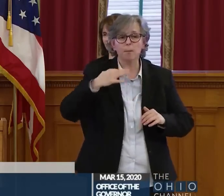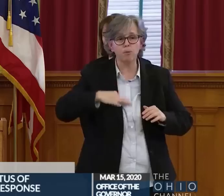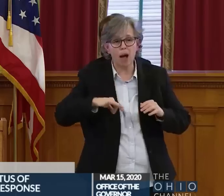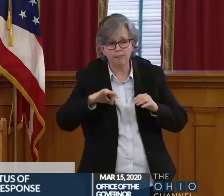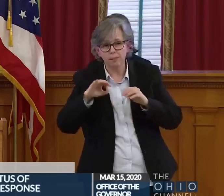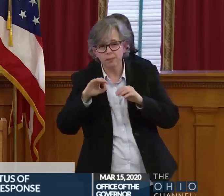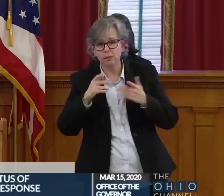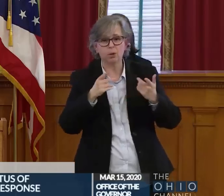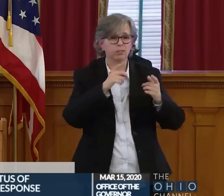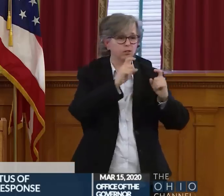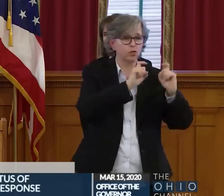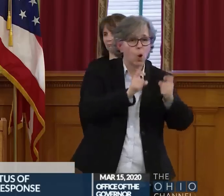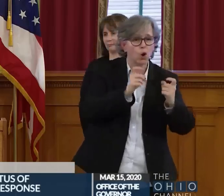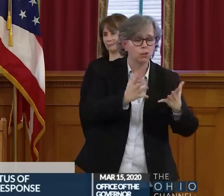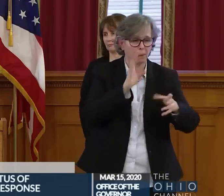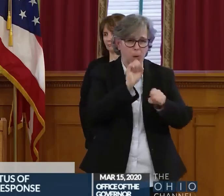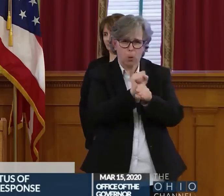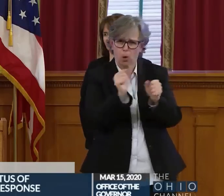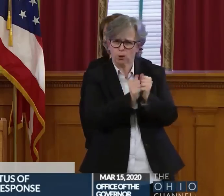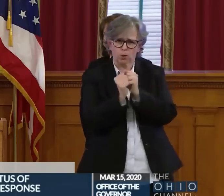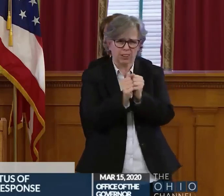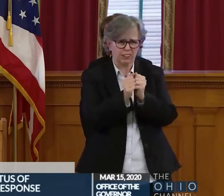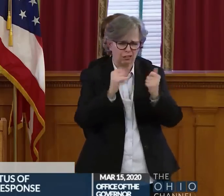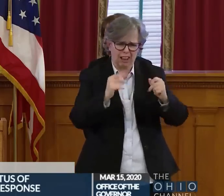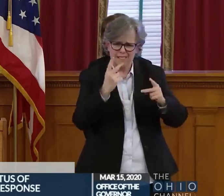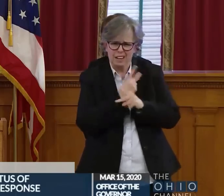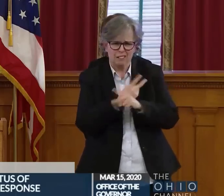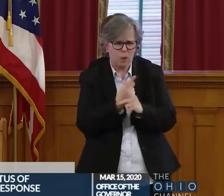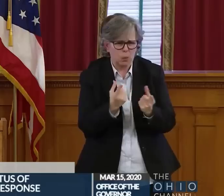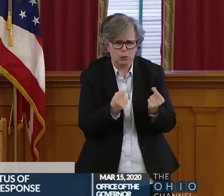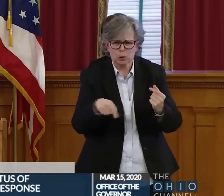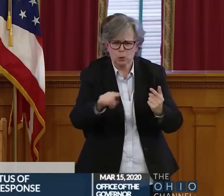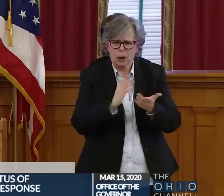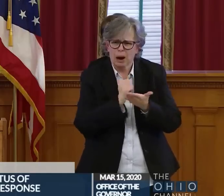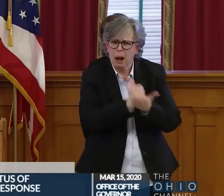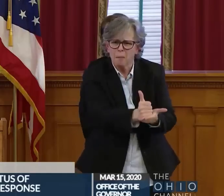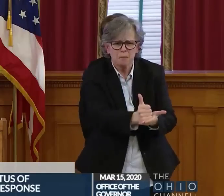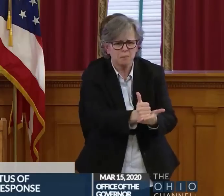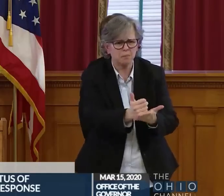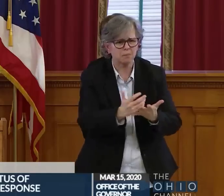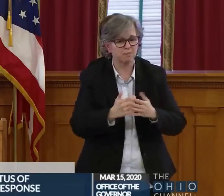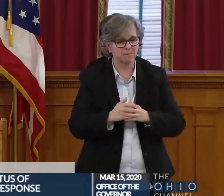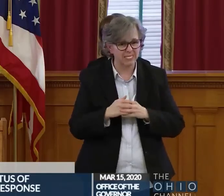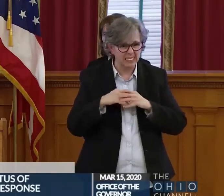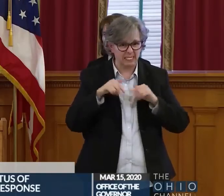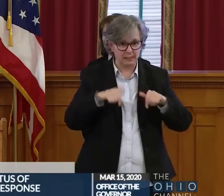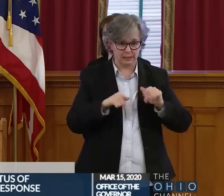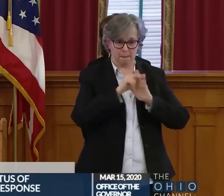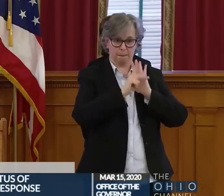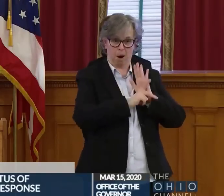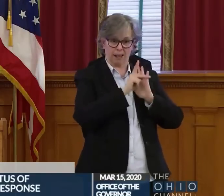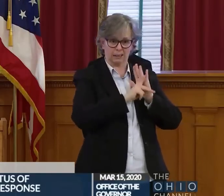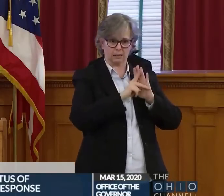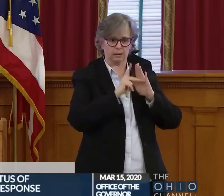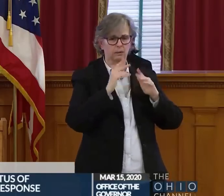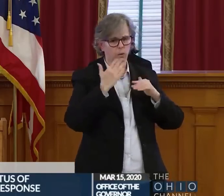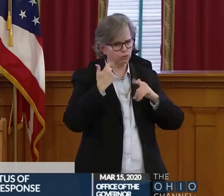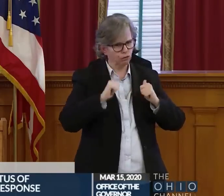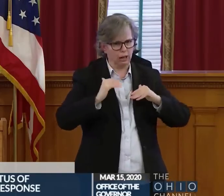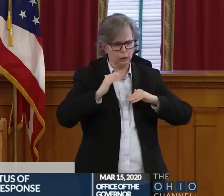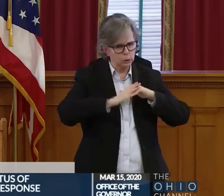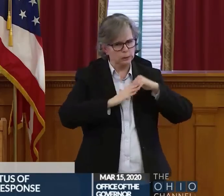of the homeless population. We're going to work on all of this. And these policies will layer on day after day. We won't have